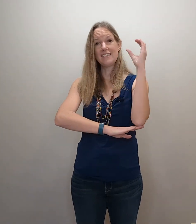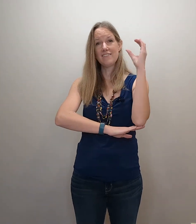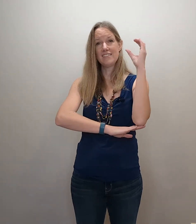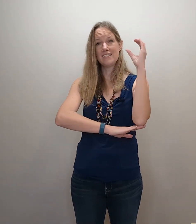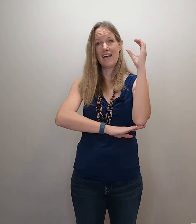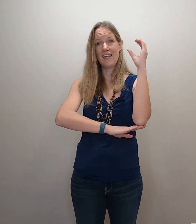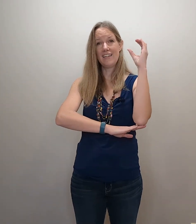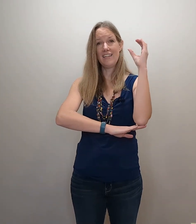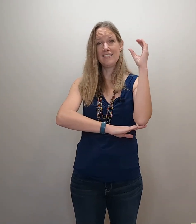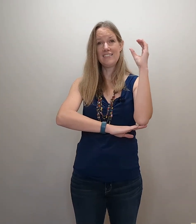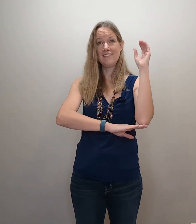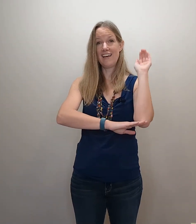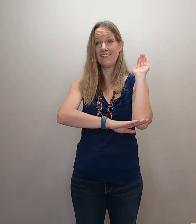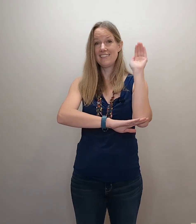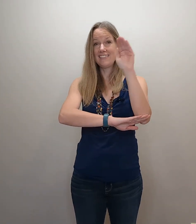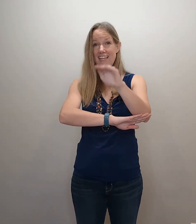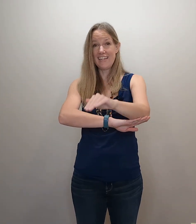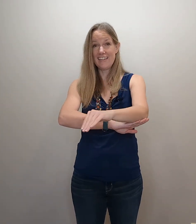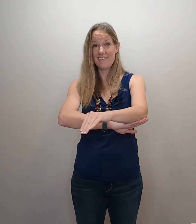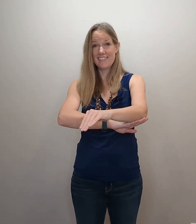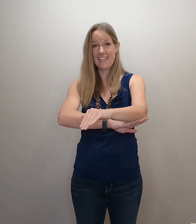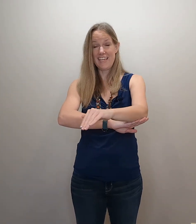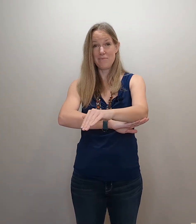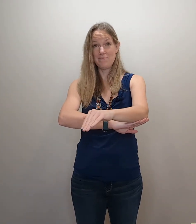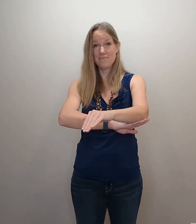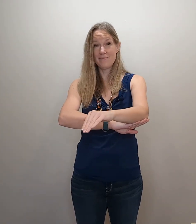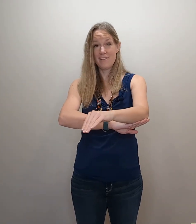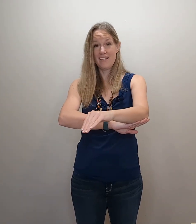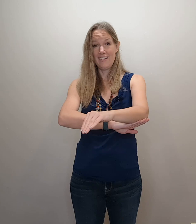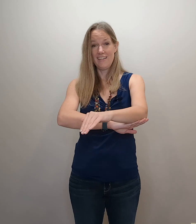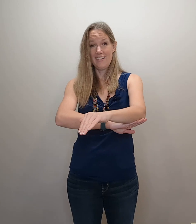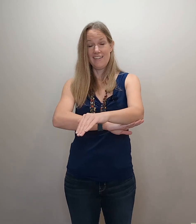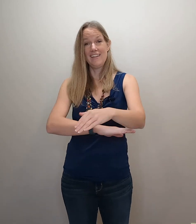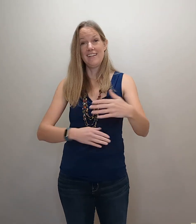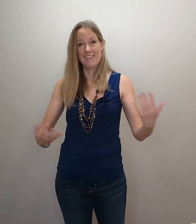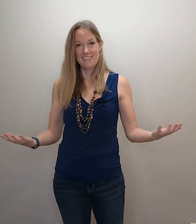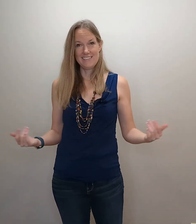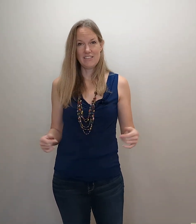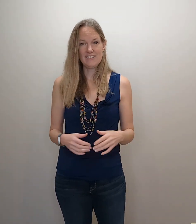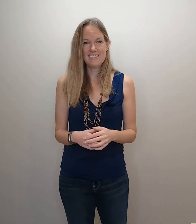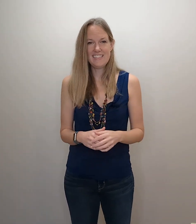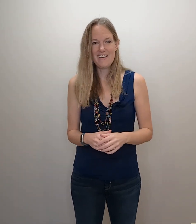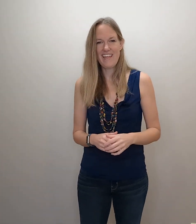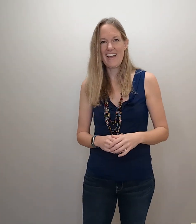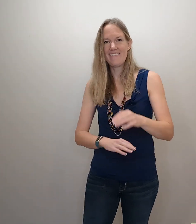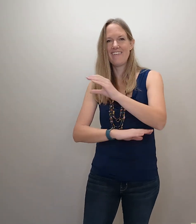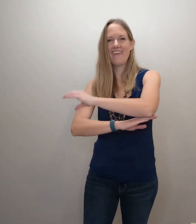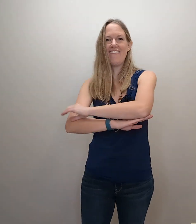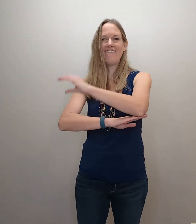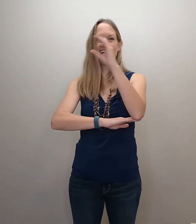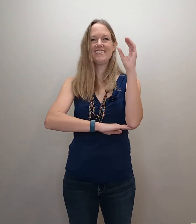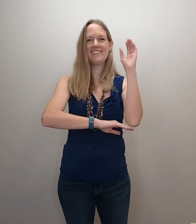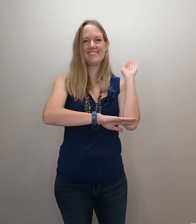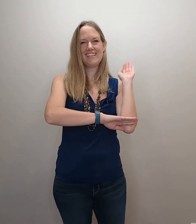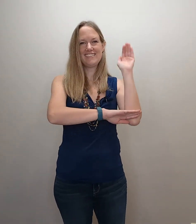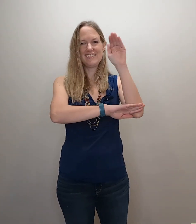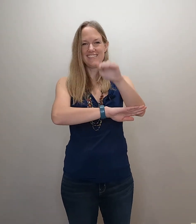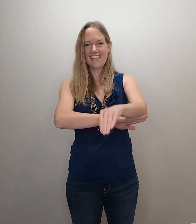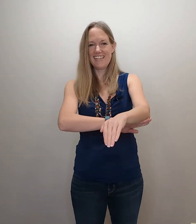rising of the sun to the setting of the same. So you'll need to know that. The rising of the sun to the setting